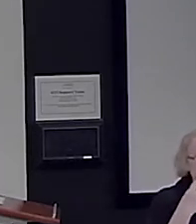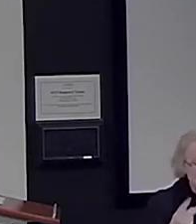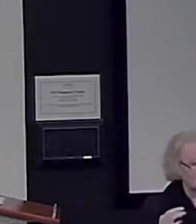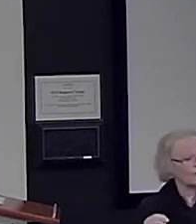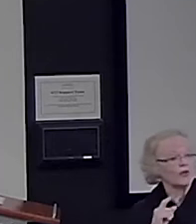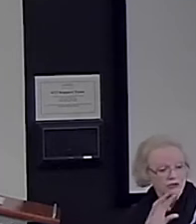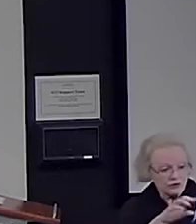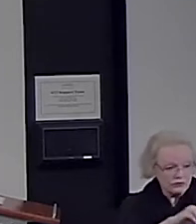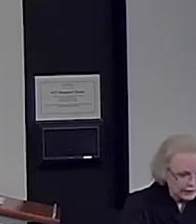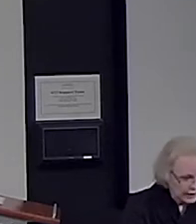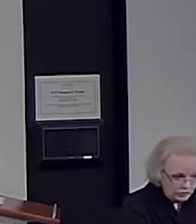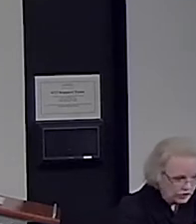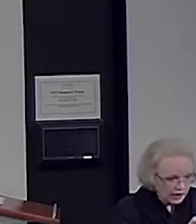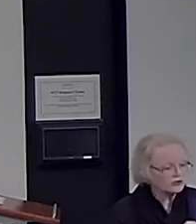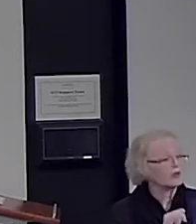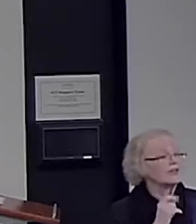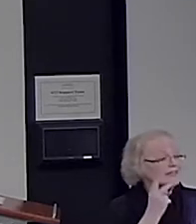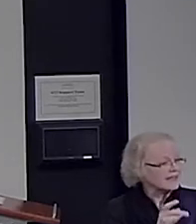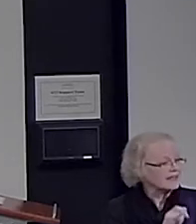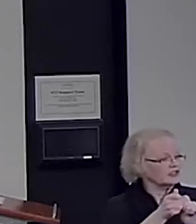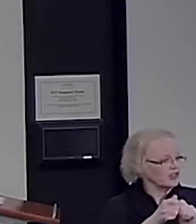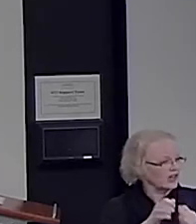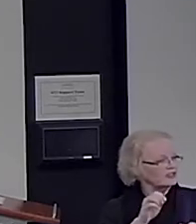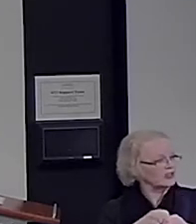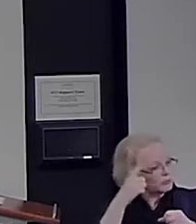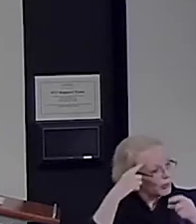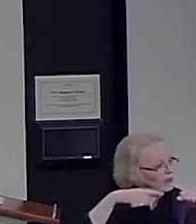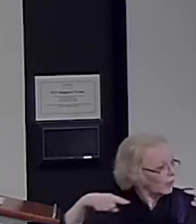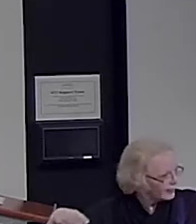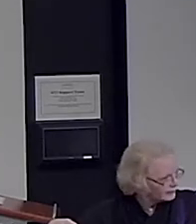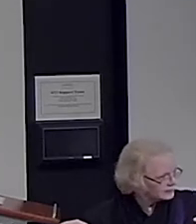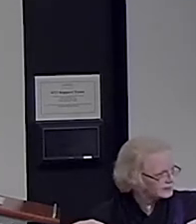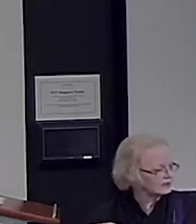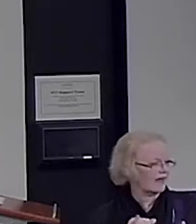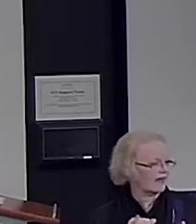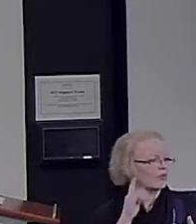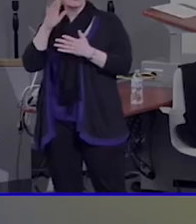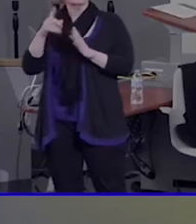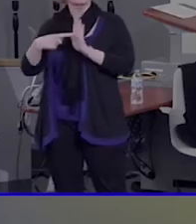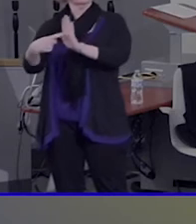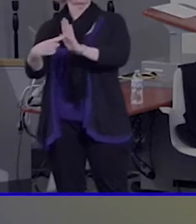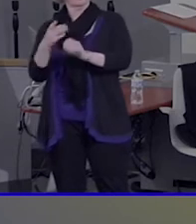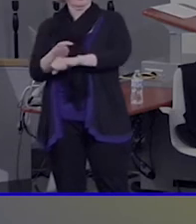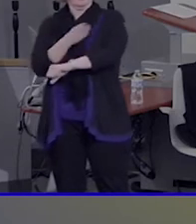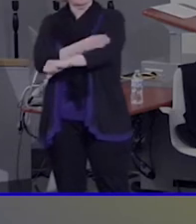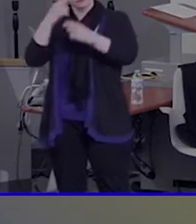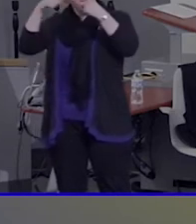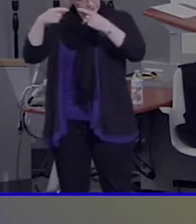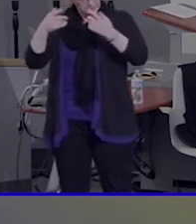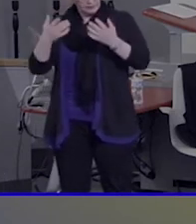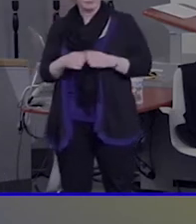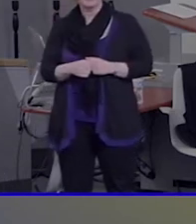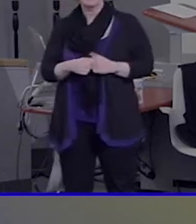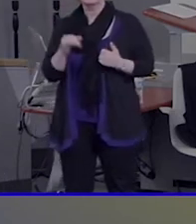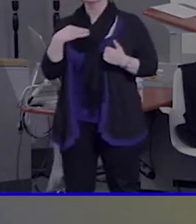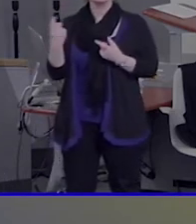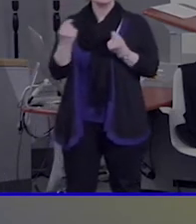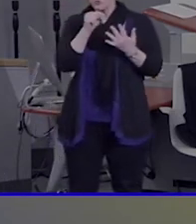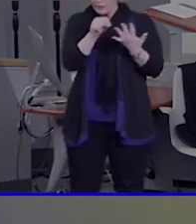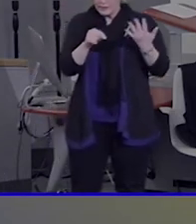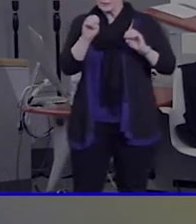in brain waves in ERPs and in oscillatory patterns that reflect enhanced processing and doing these sorts of